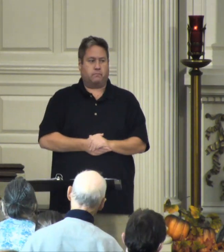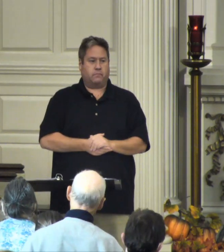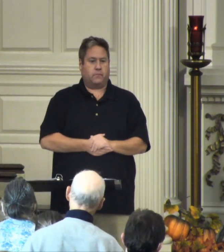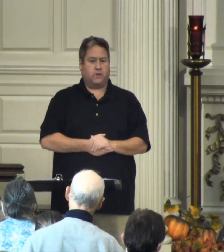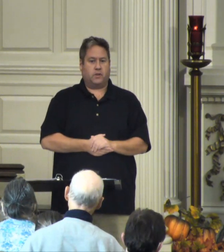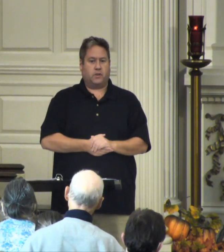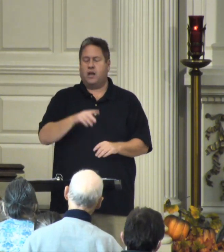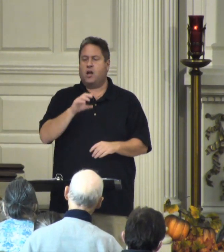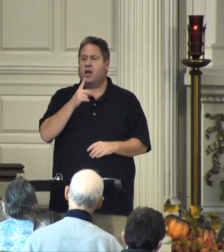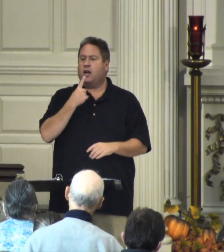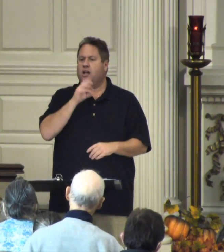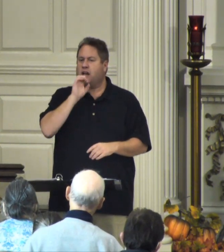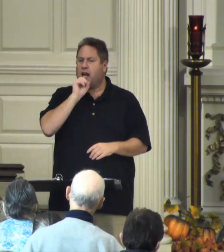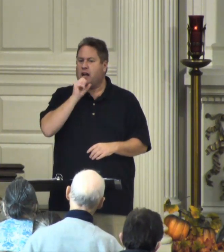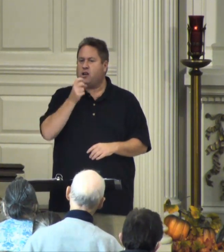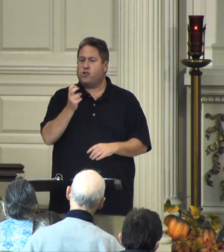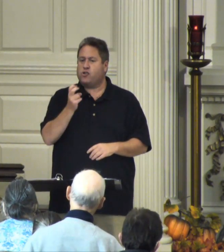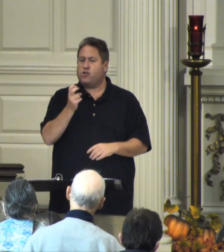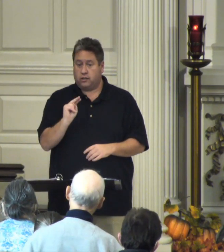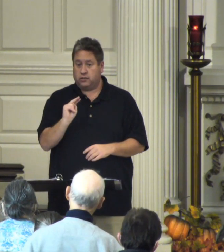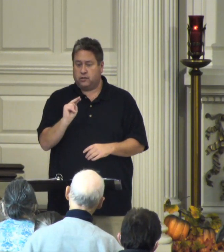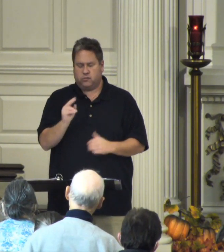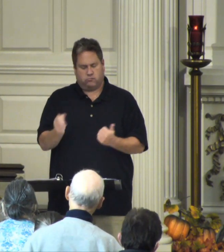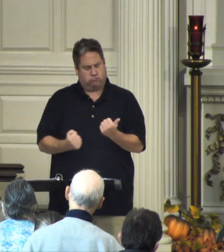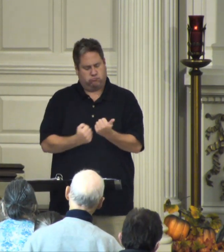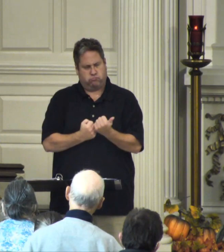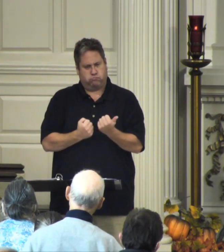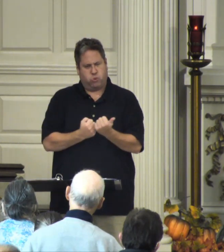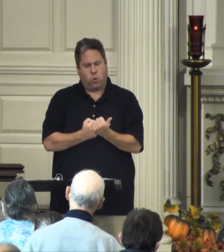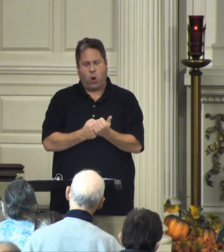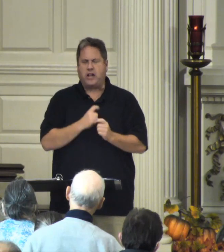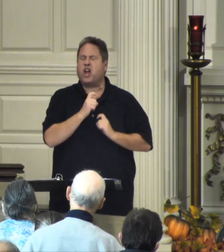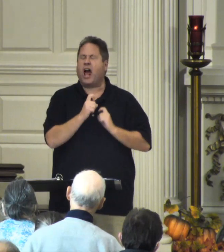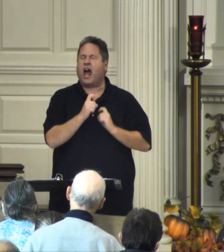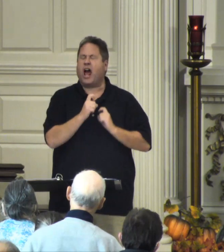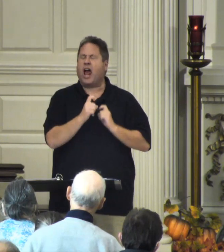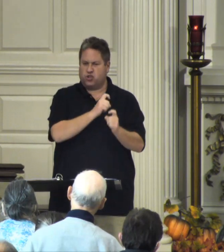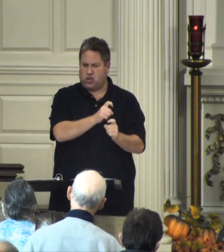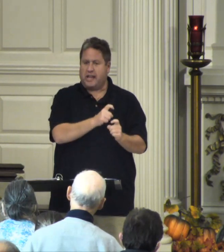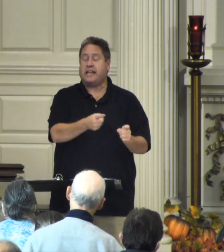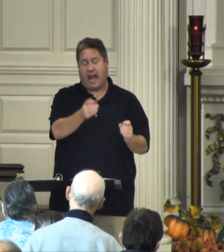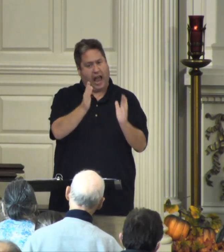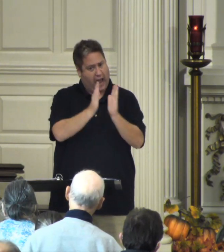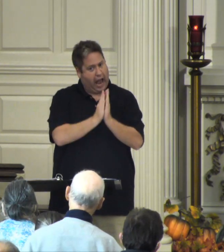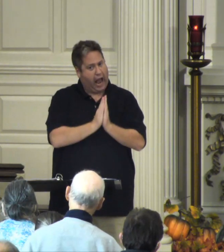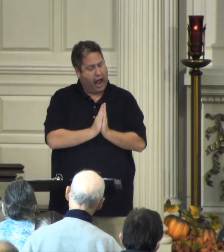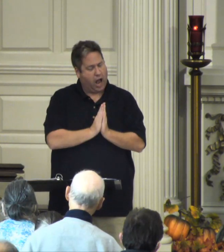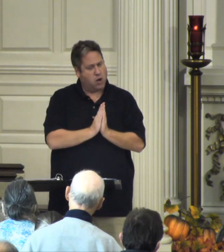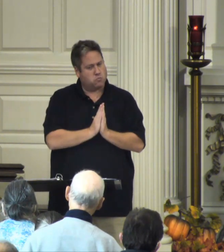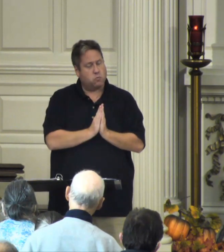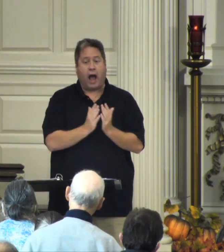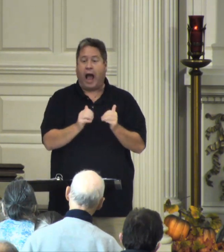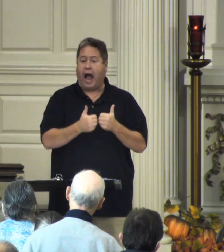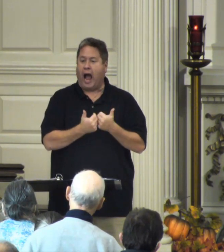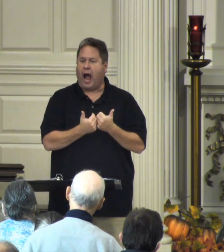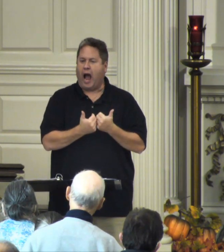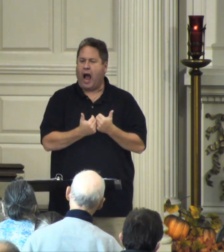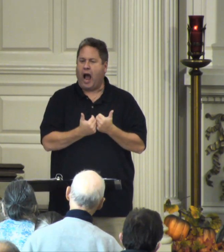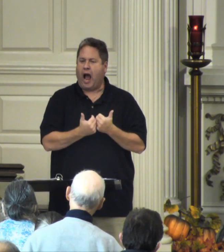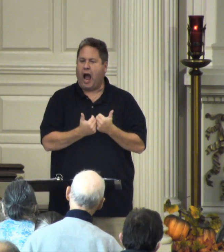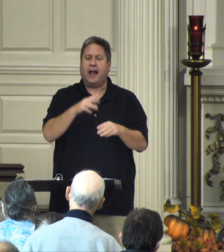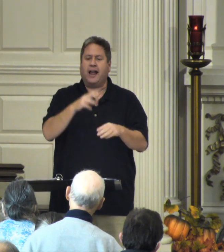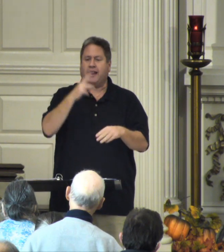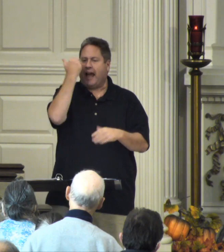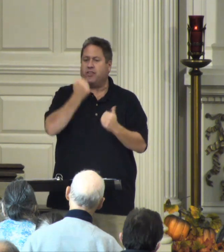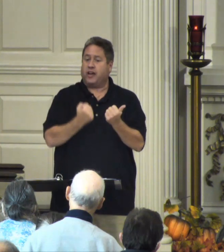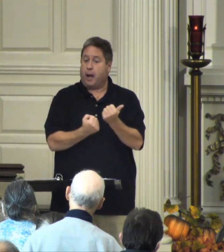For Bishop Sean, that we support him generously, as he has asked us to, by participating in the Catholic Appeal.